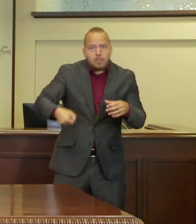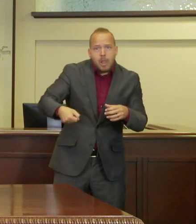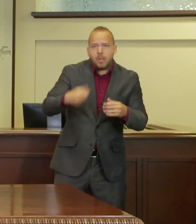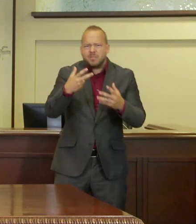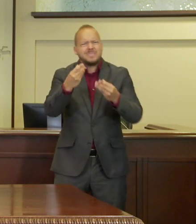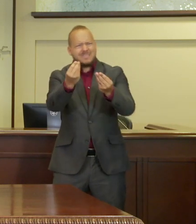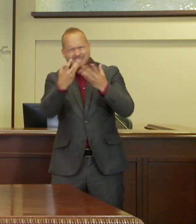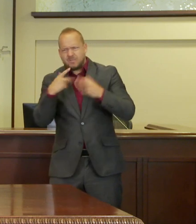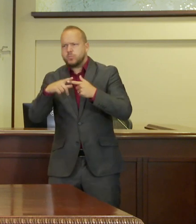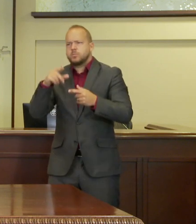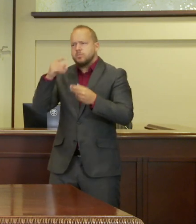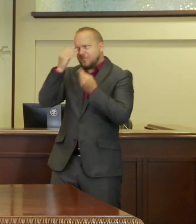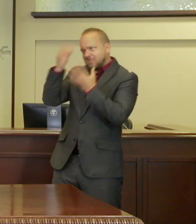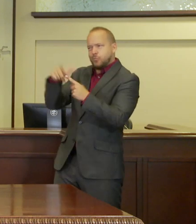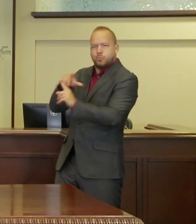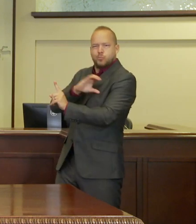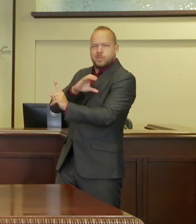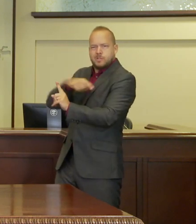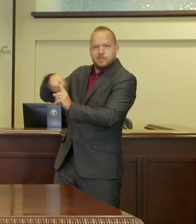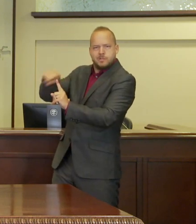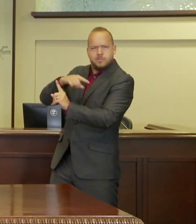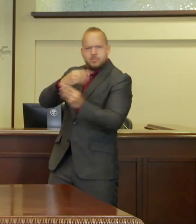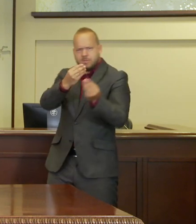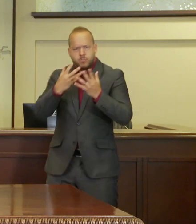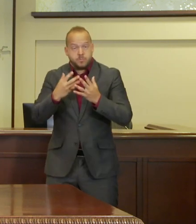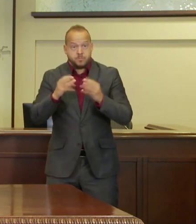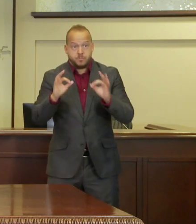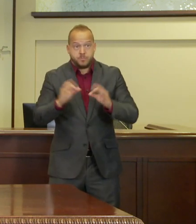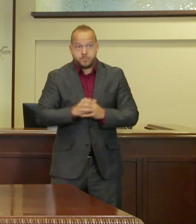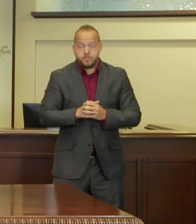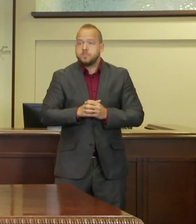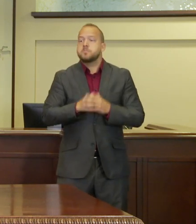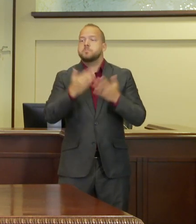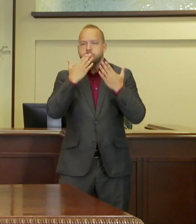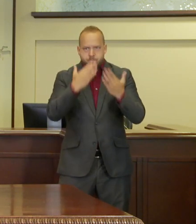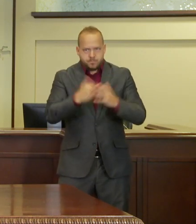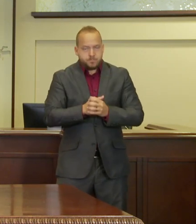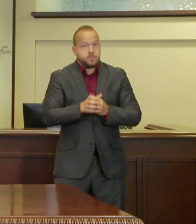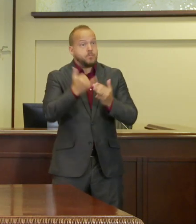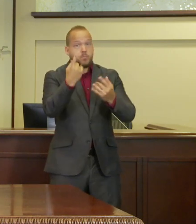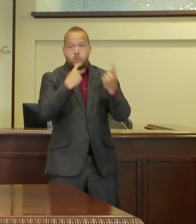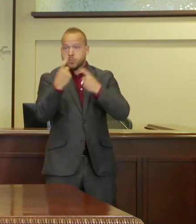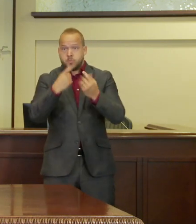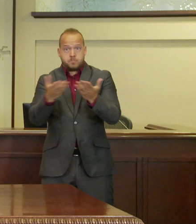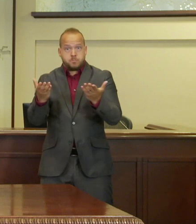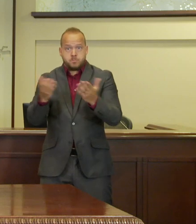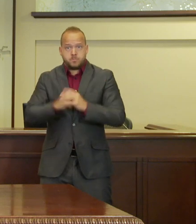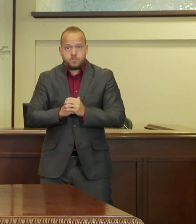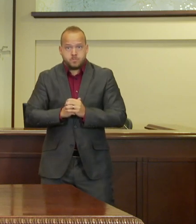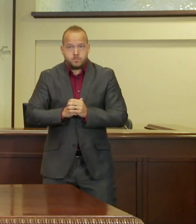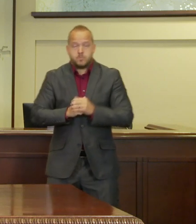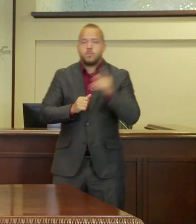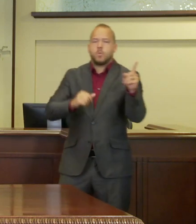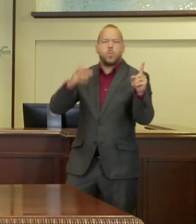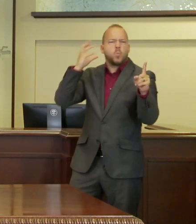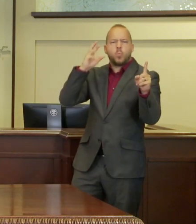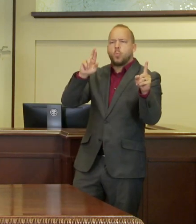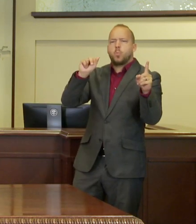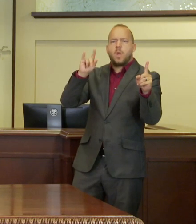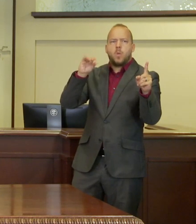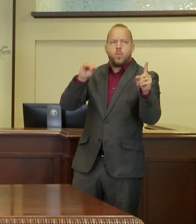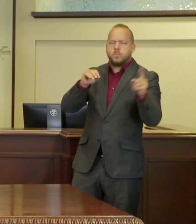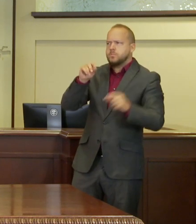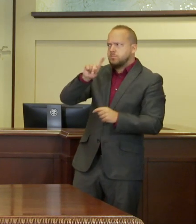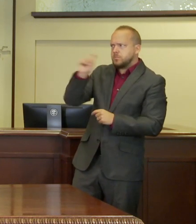I'm happy to take any questions that you have. Hi, I'm with KBOO Radio. One of